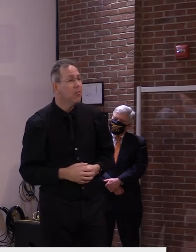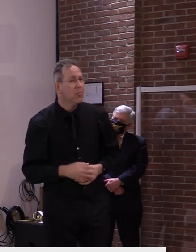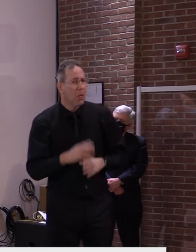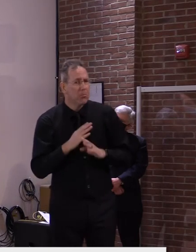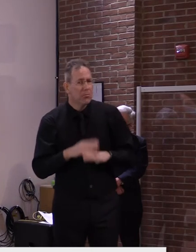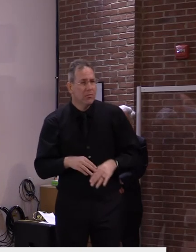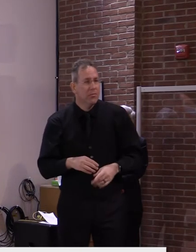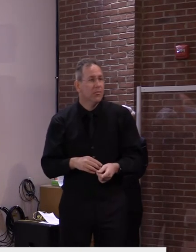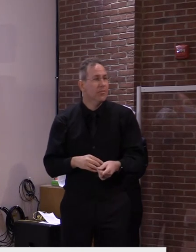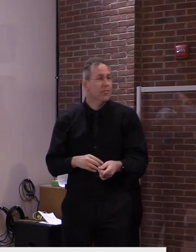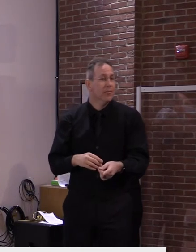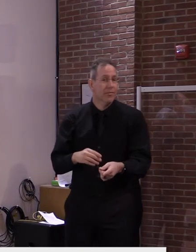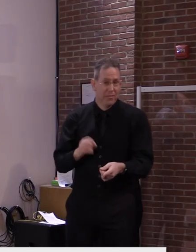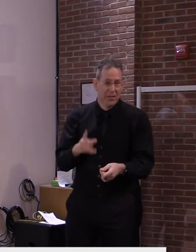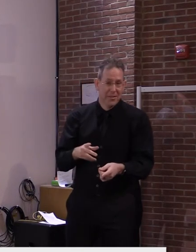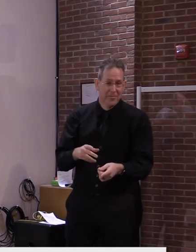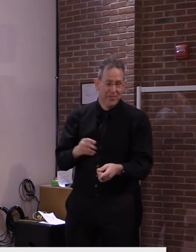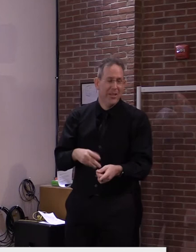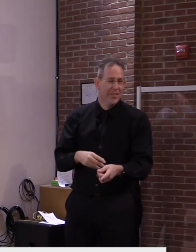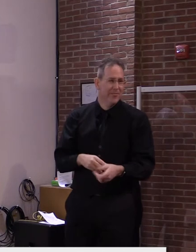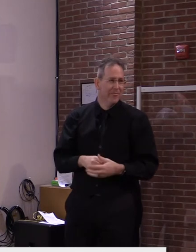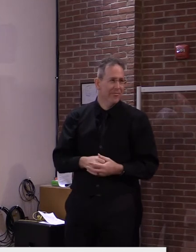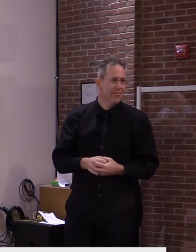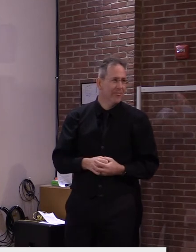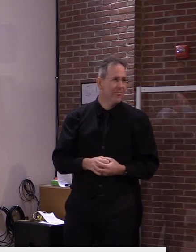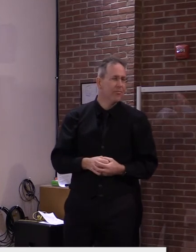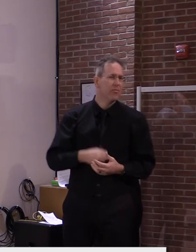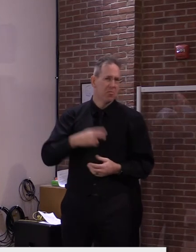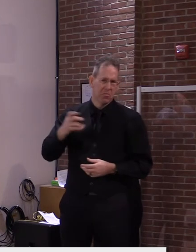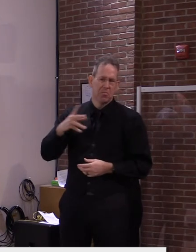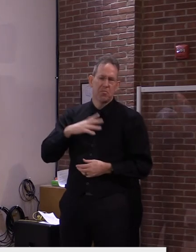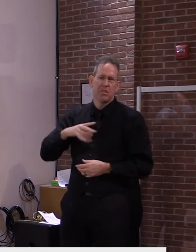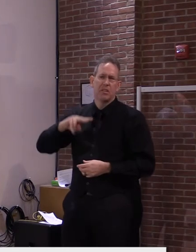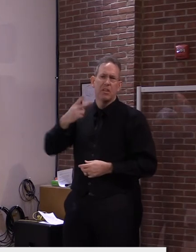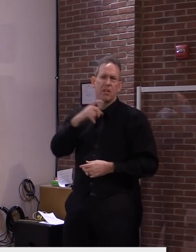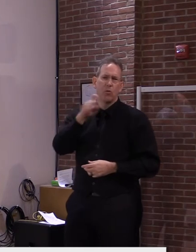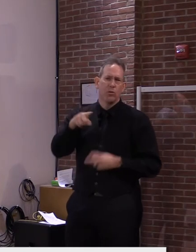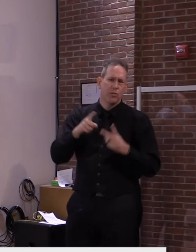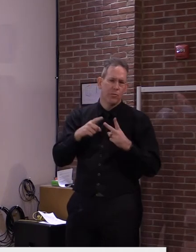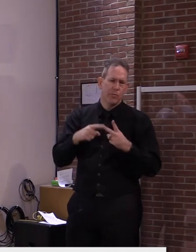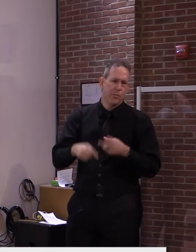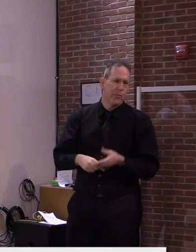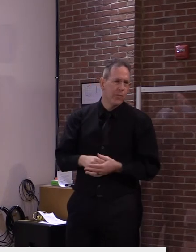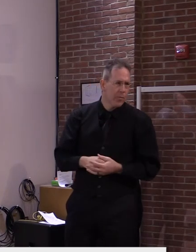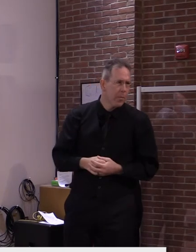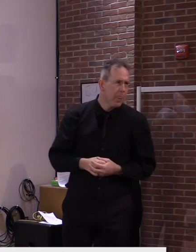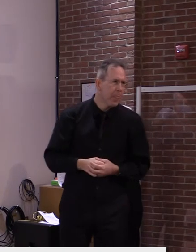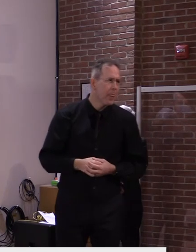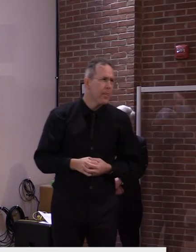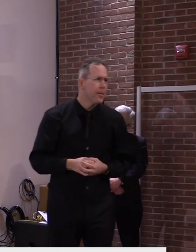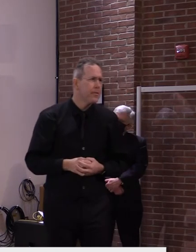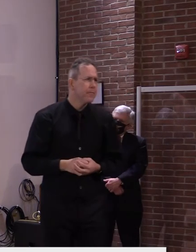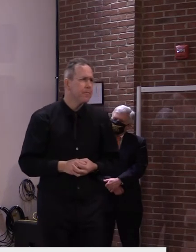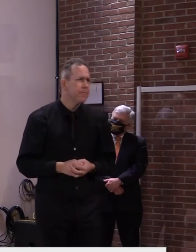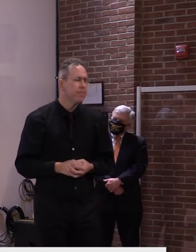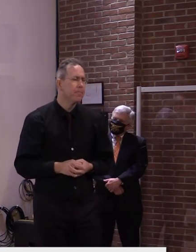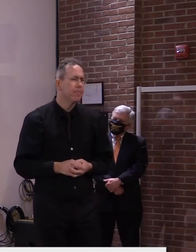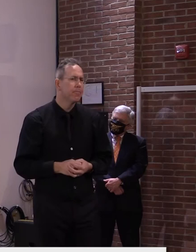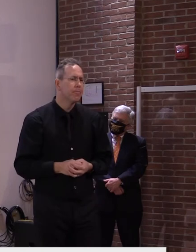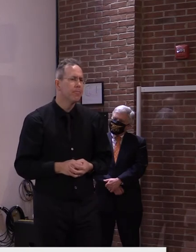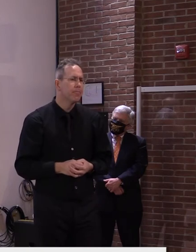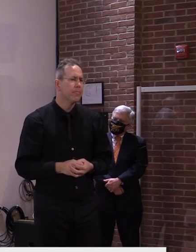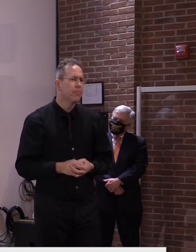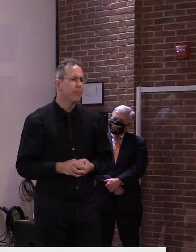Okay. Thanks. And the second question is a question we got from a reader whose father is in the 70